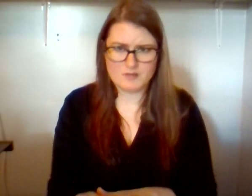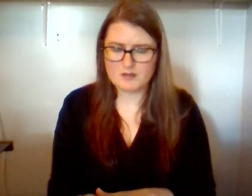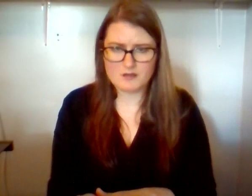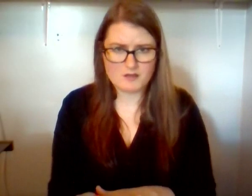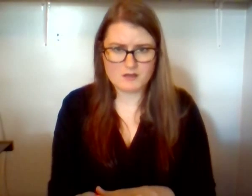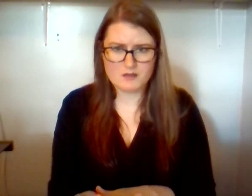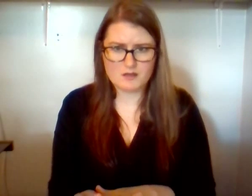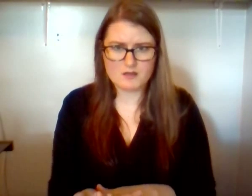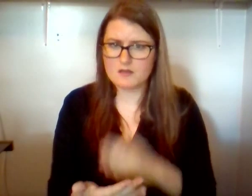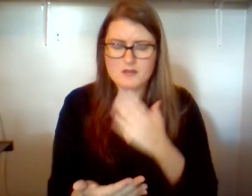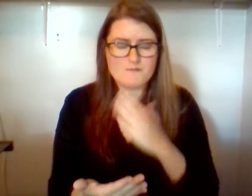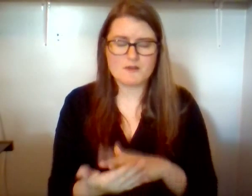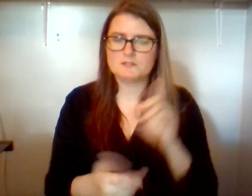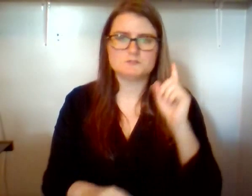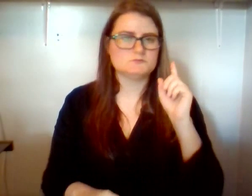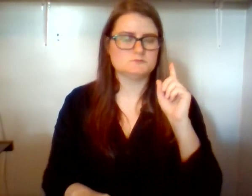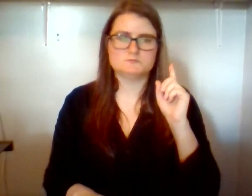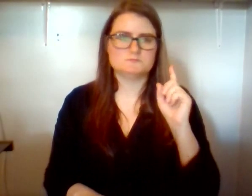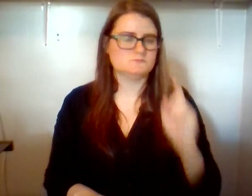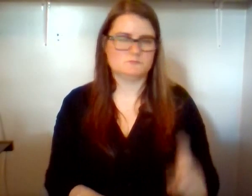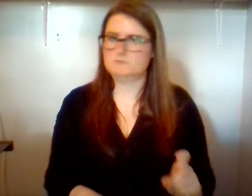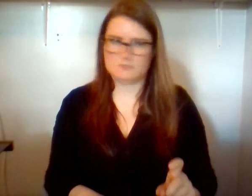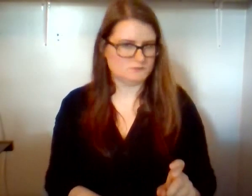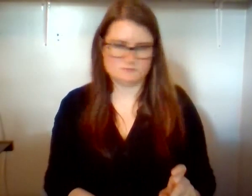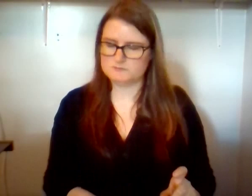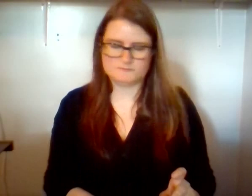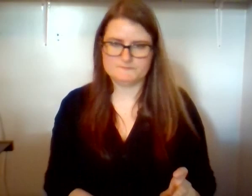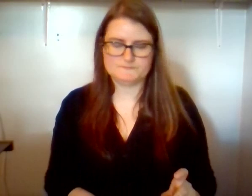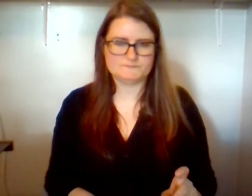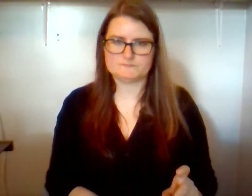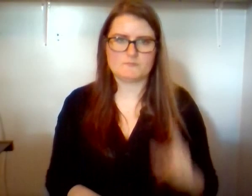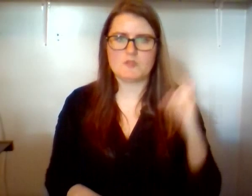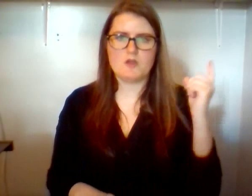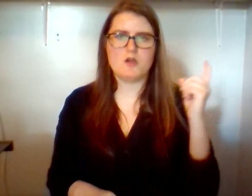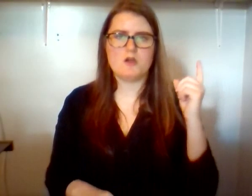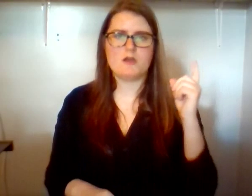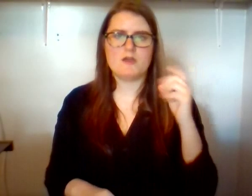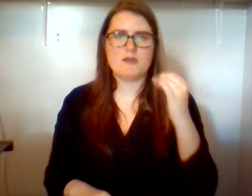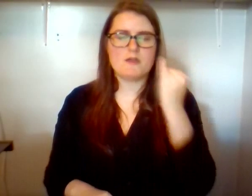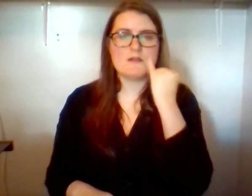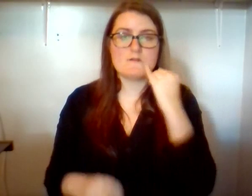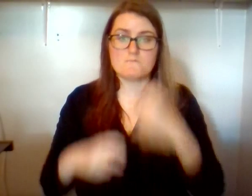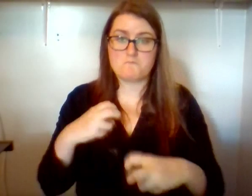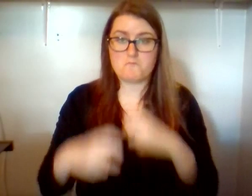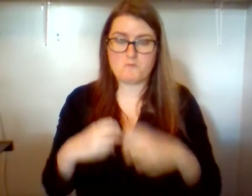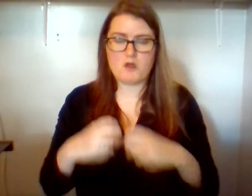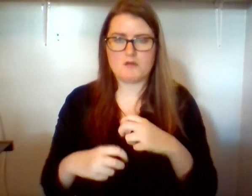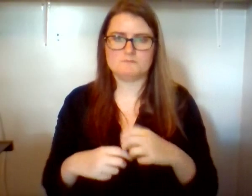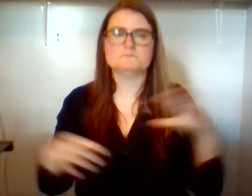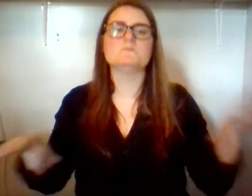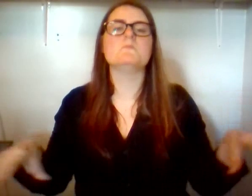satisfied in marriage. And one of the reasons for that is that physical